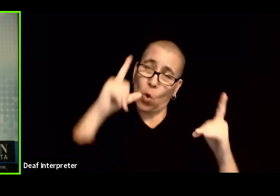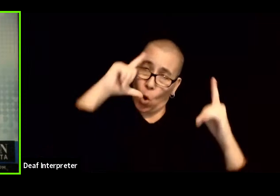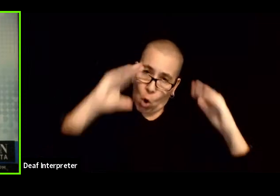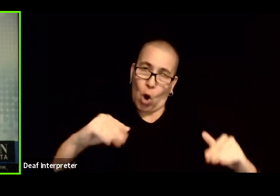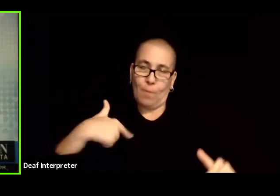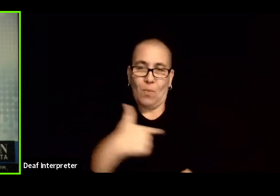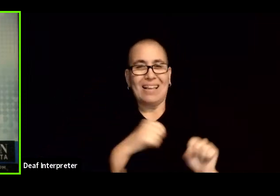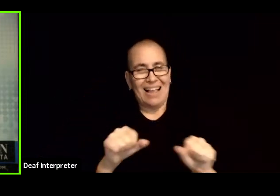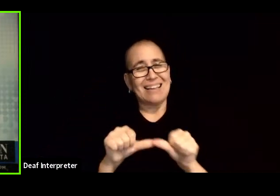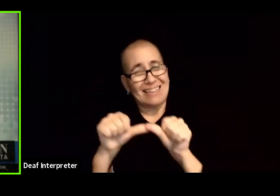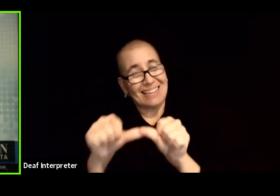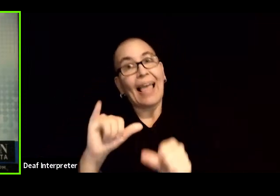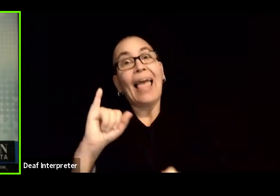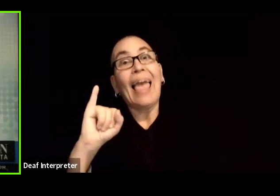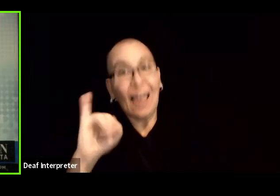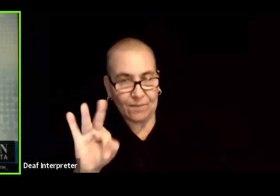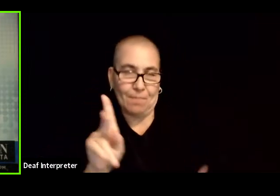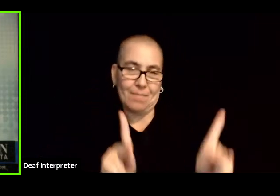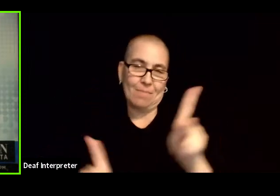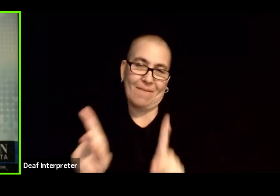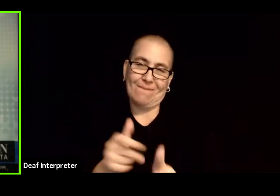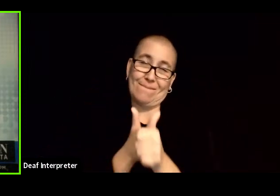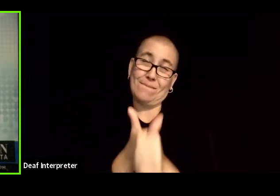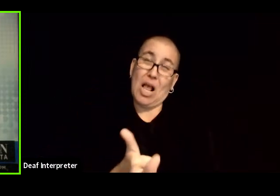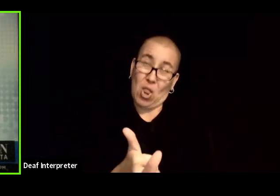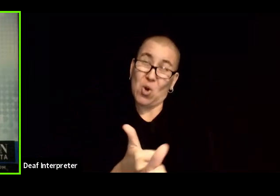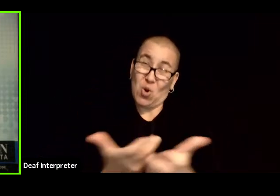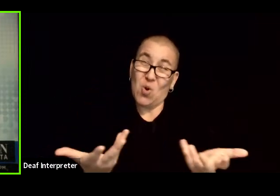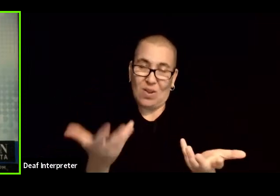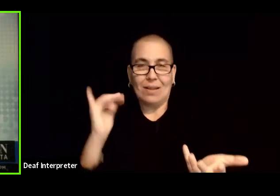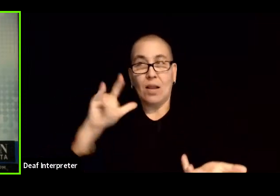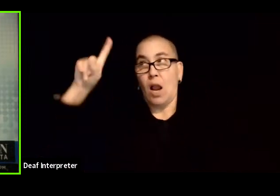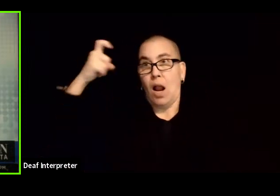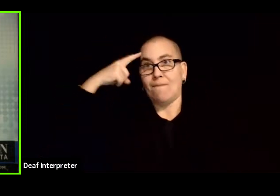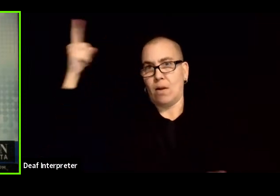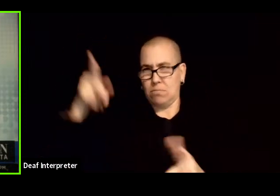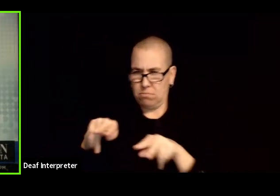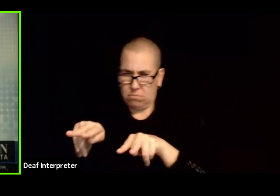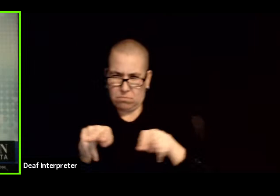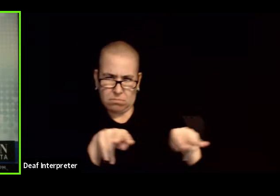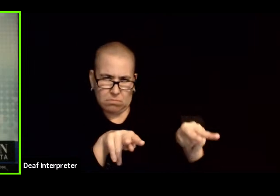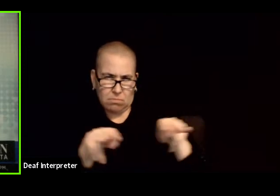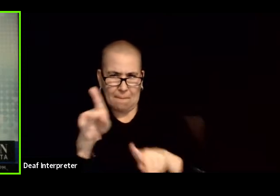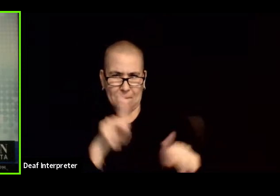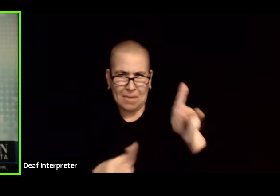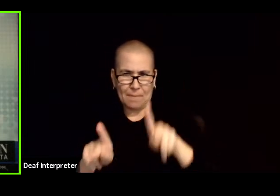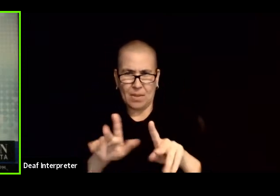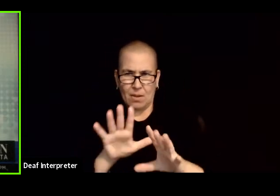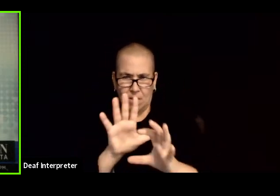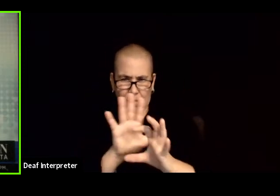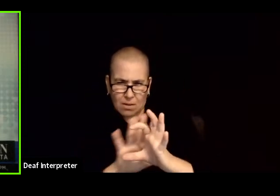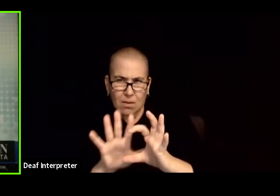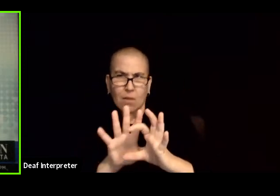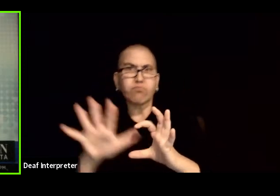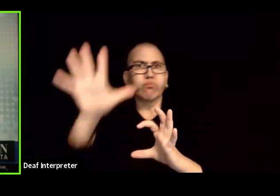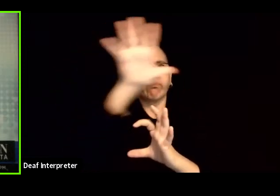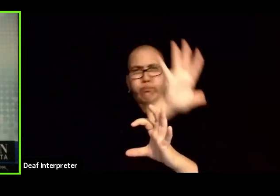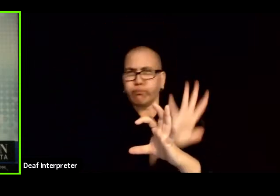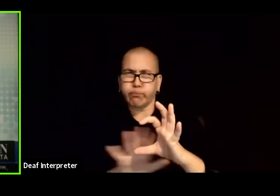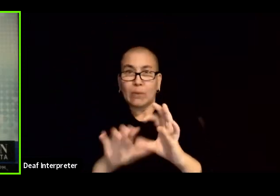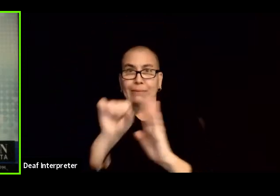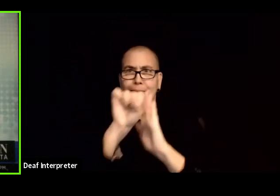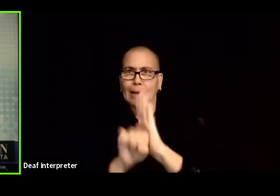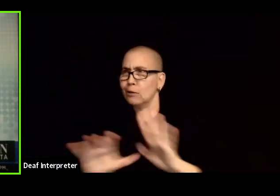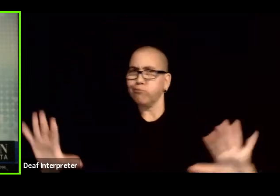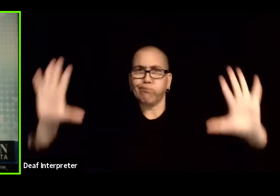to watch these data and look at the experience of other states and see what other measures might be helpful. Okay, thank you so